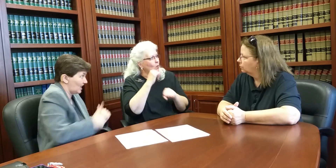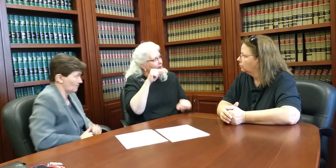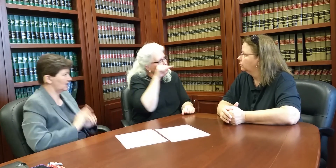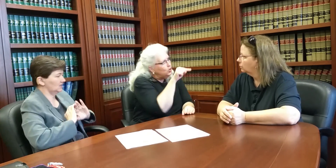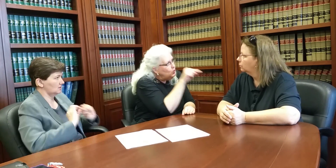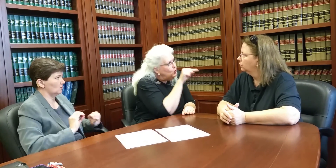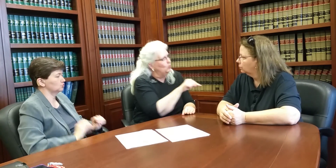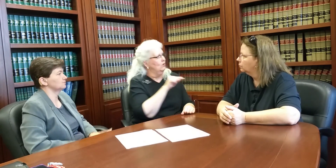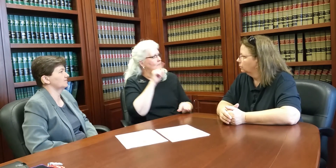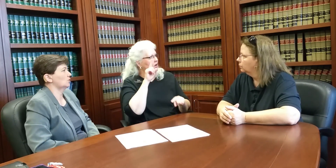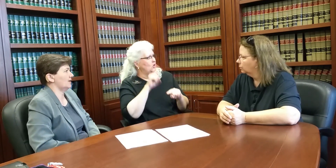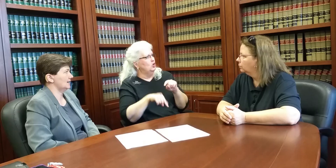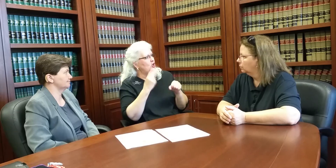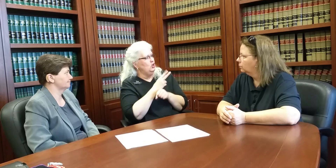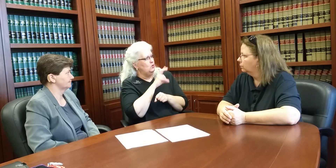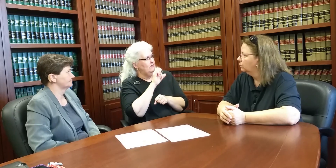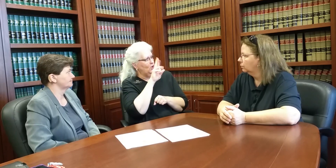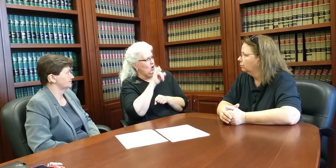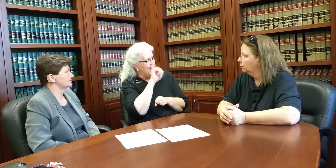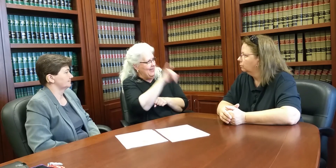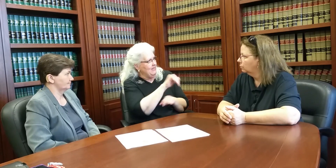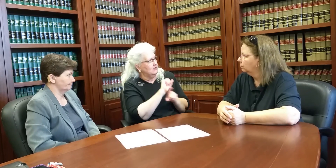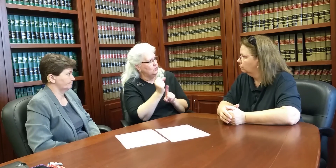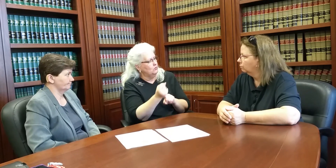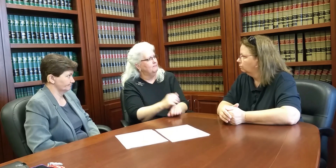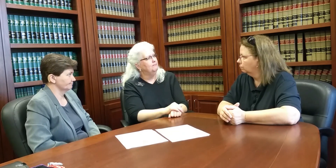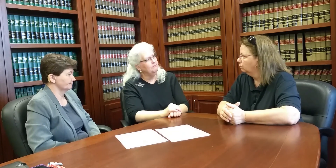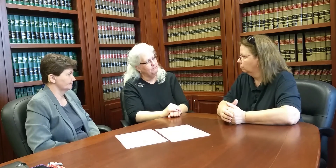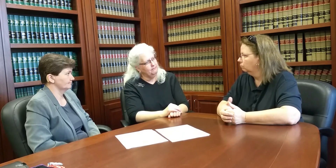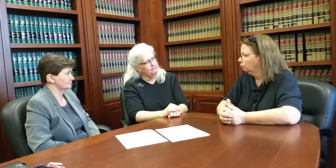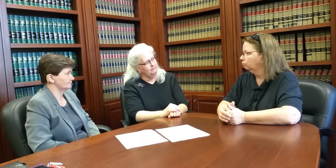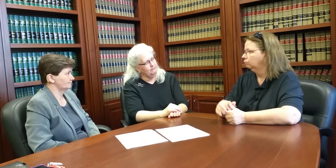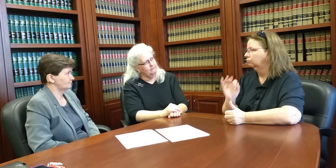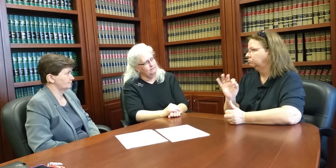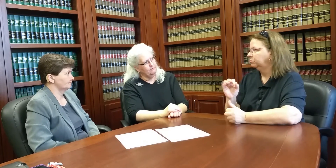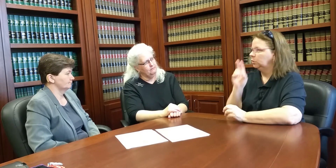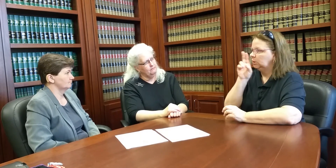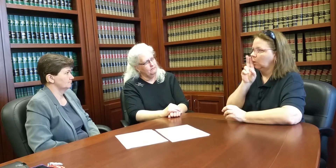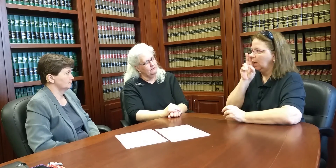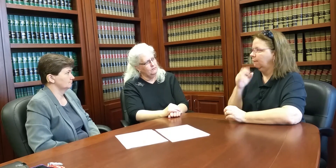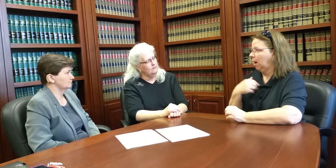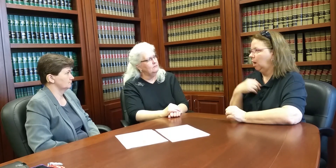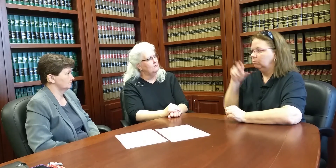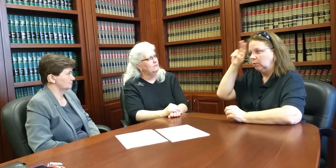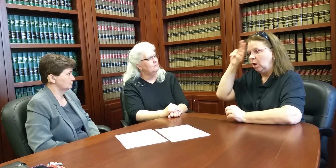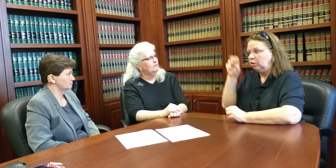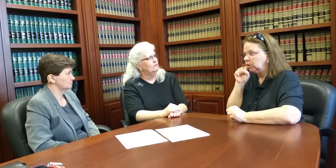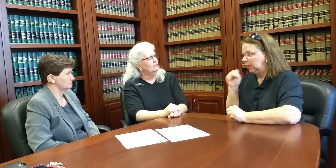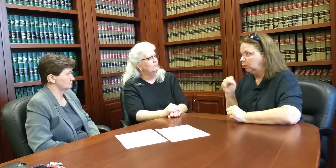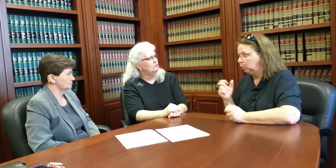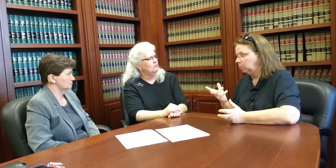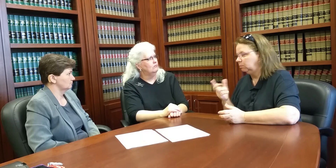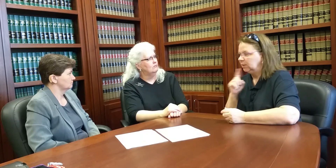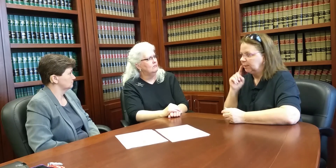yourself cannot use VRI. So yeah, Marsha said, got